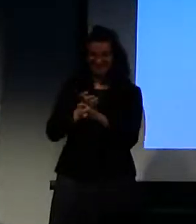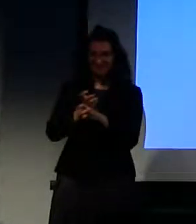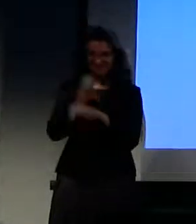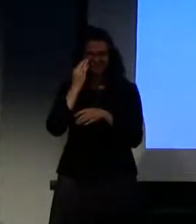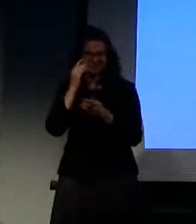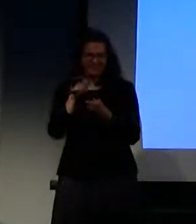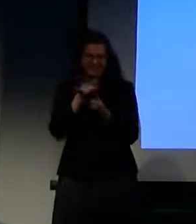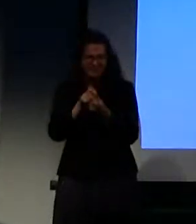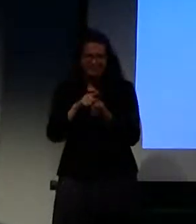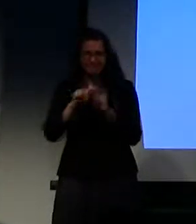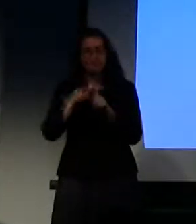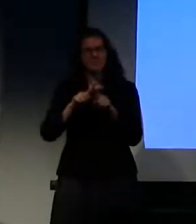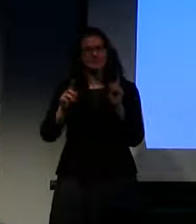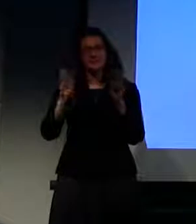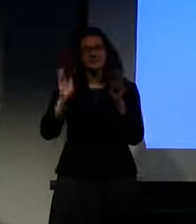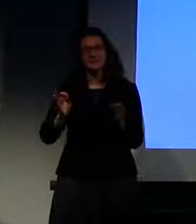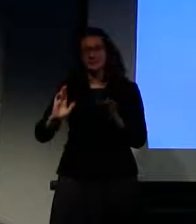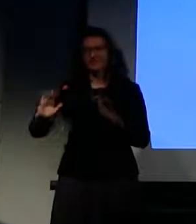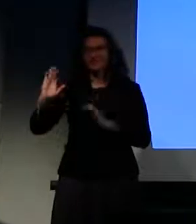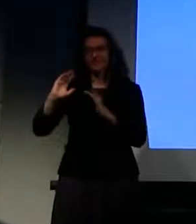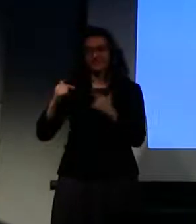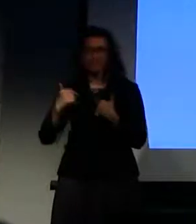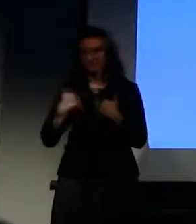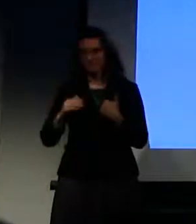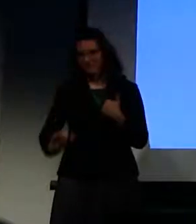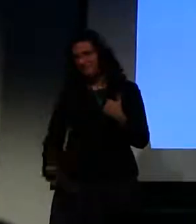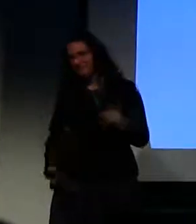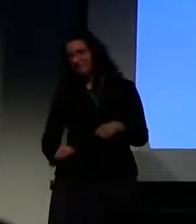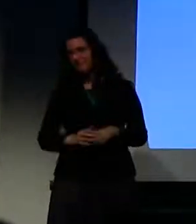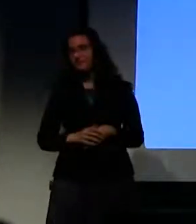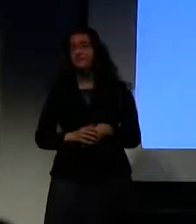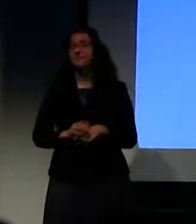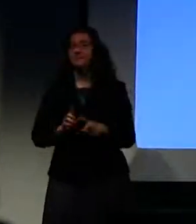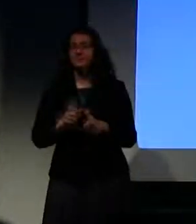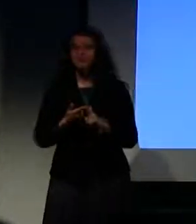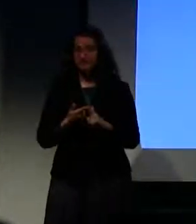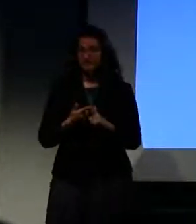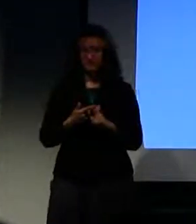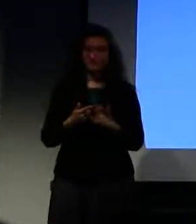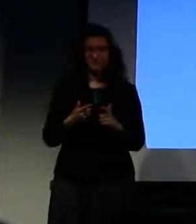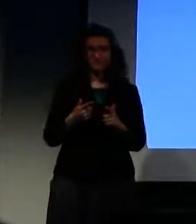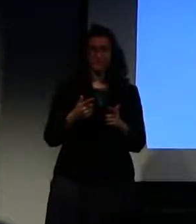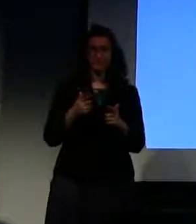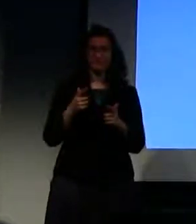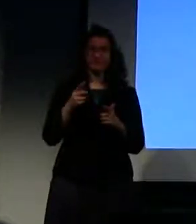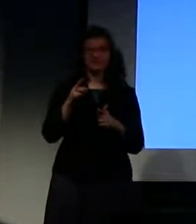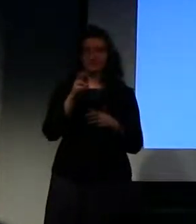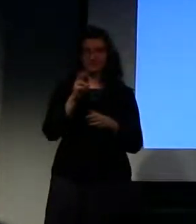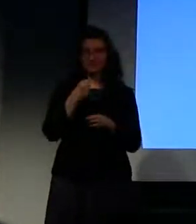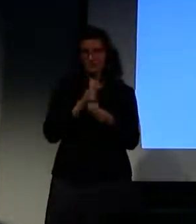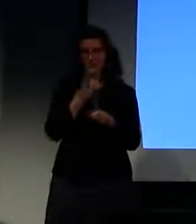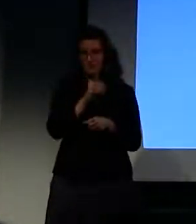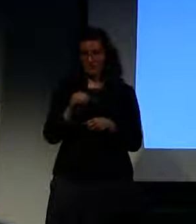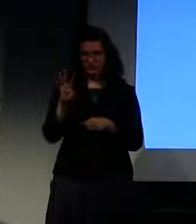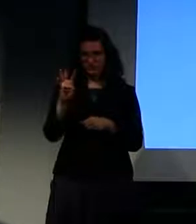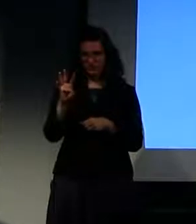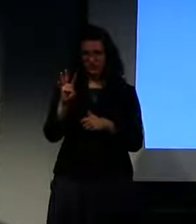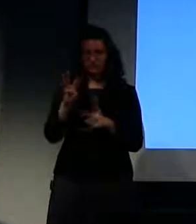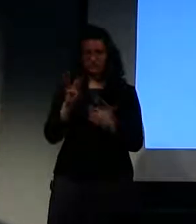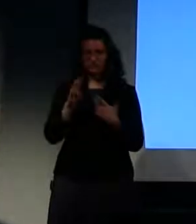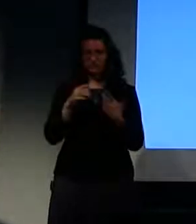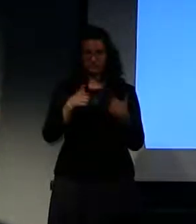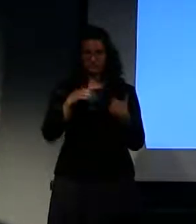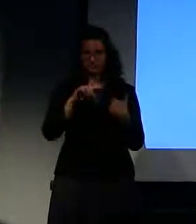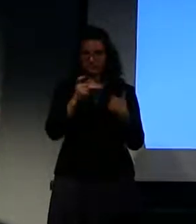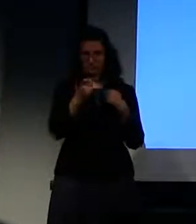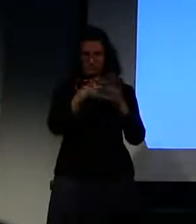but definitely from a young age. And then after being diagnosed in 2004 with schizophrenia,